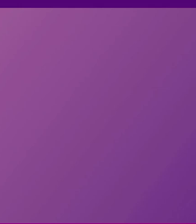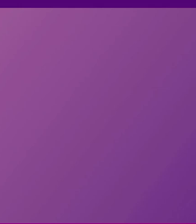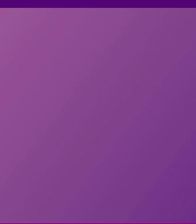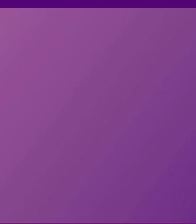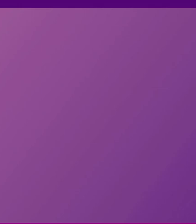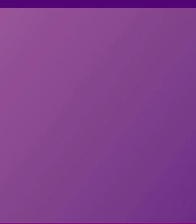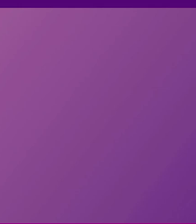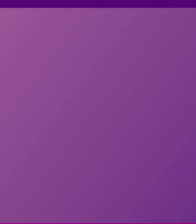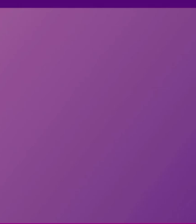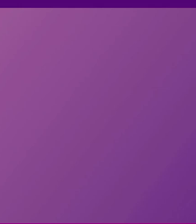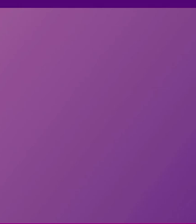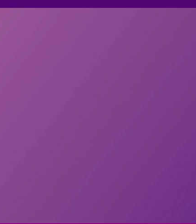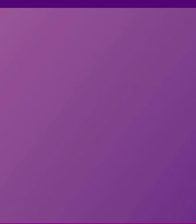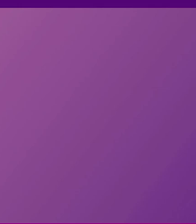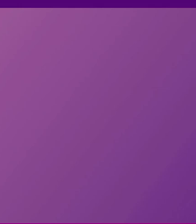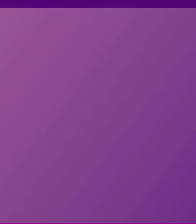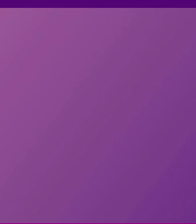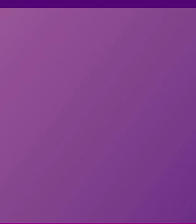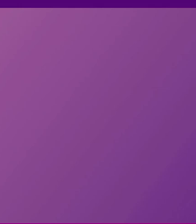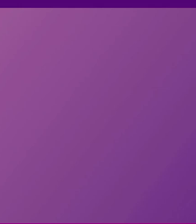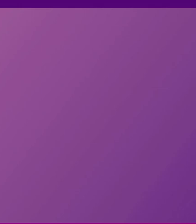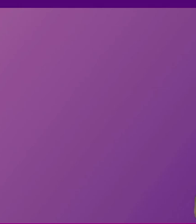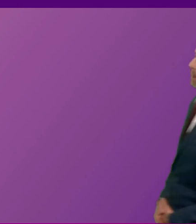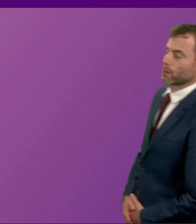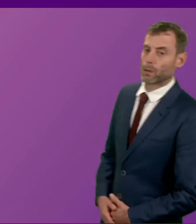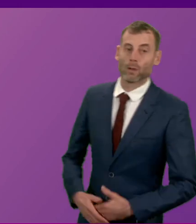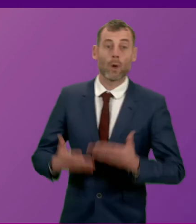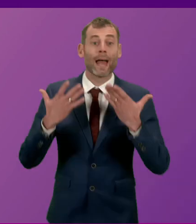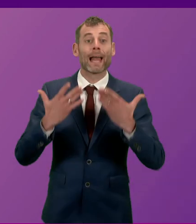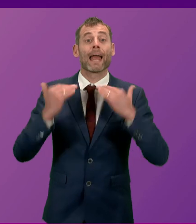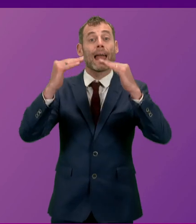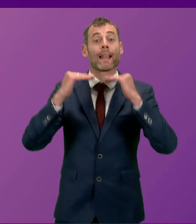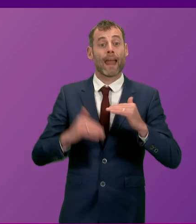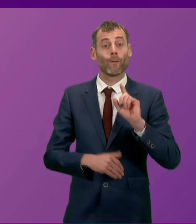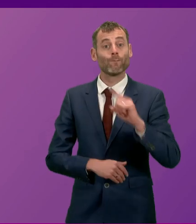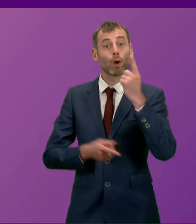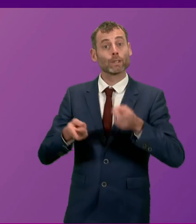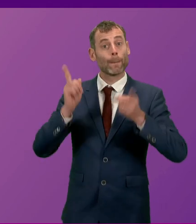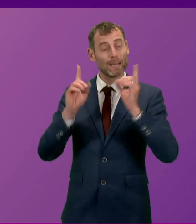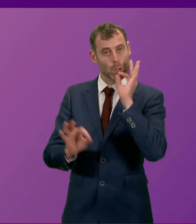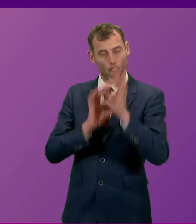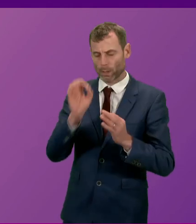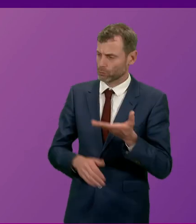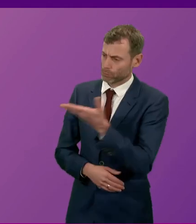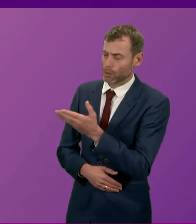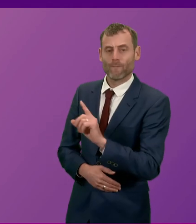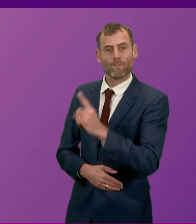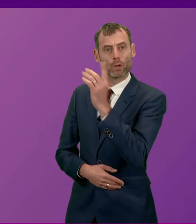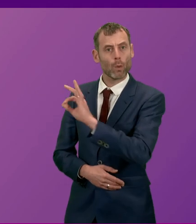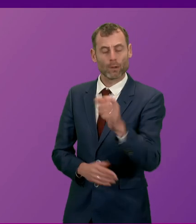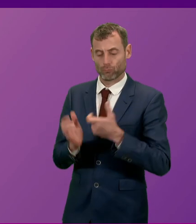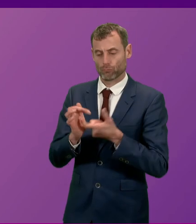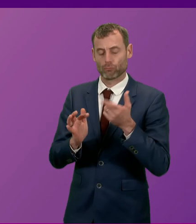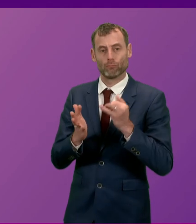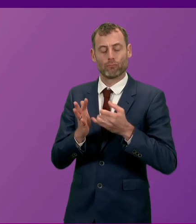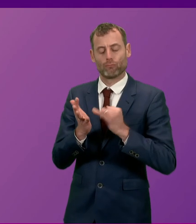Thank you. That concludes general questions. The next item of business is First Minister's questions. At question number one, I call Russell Findlay. Thank